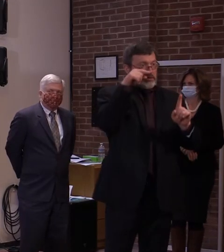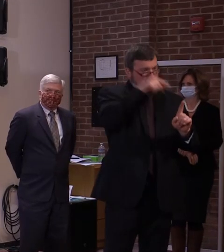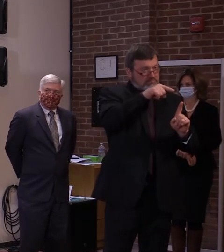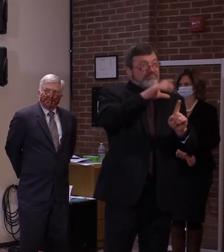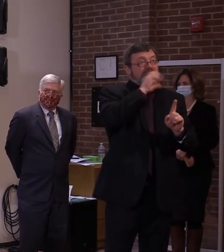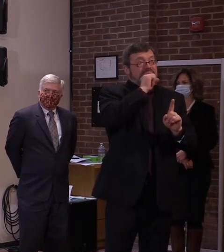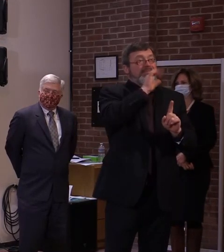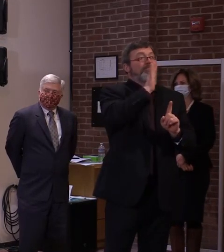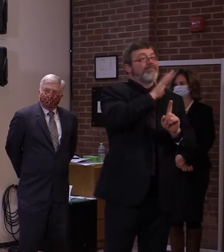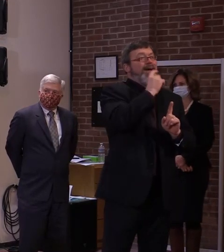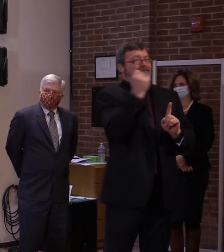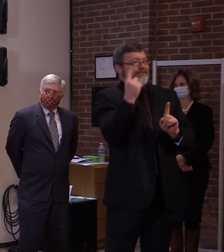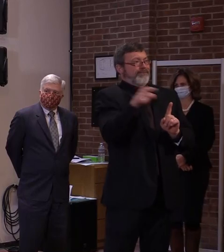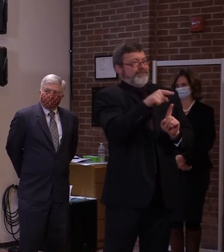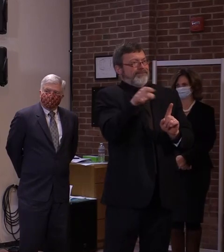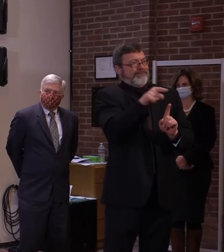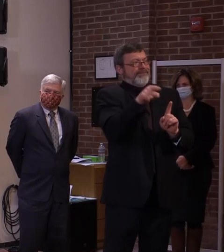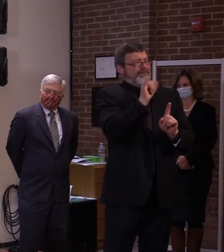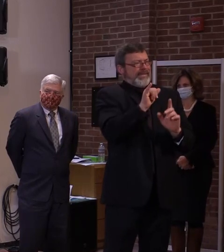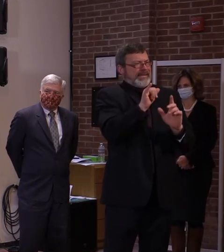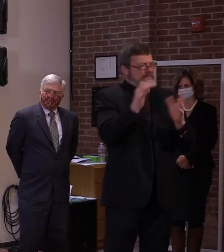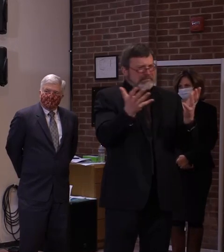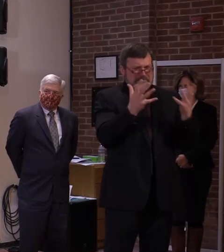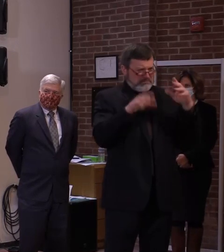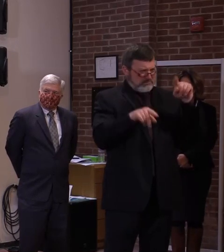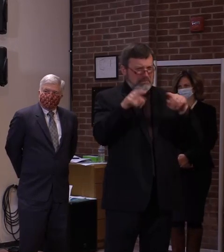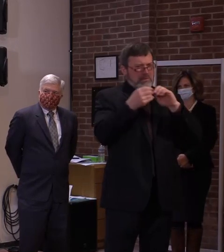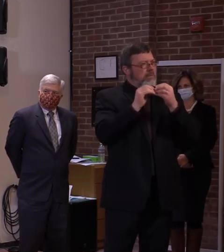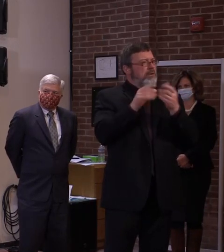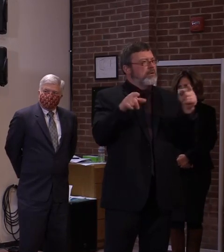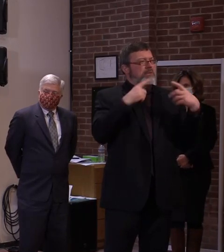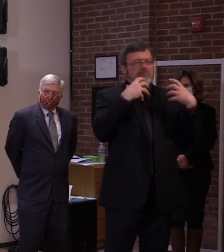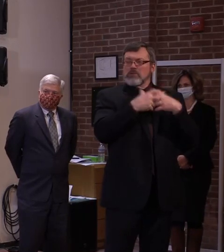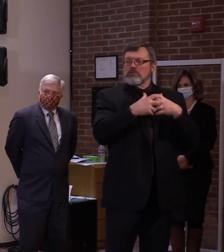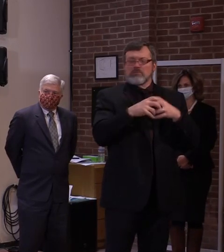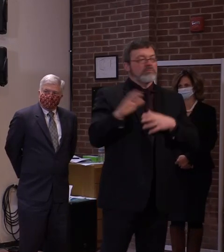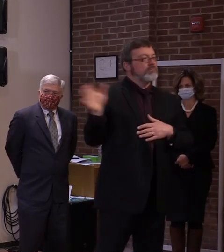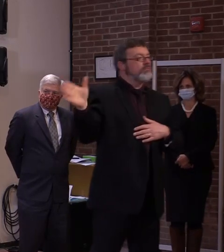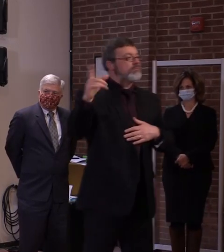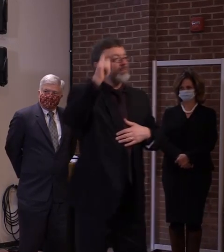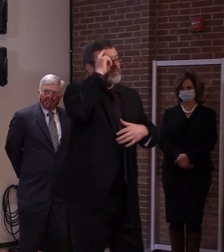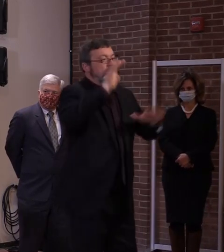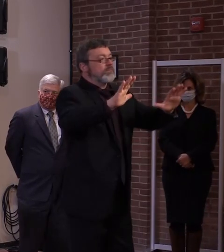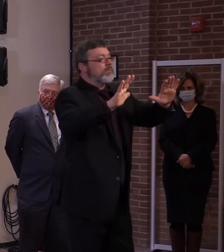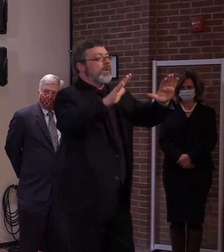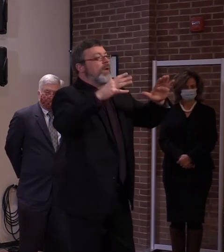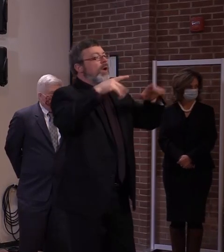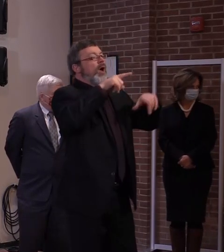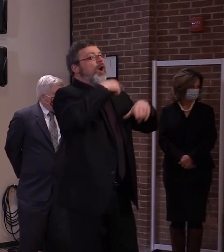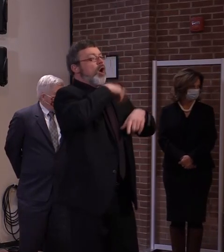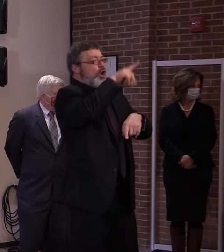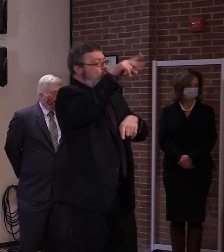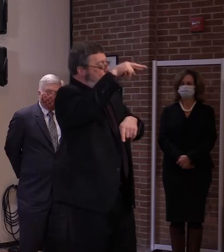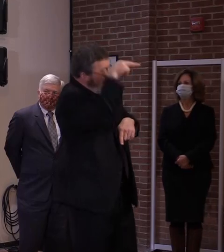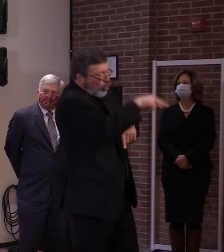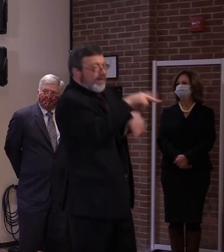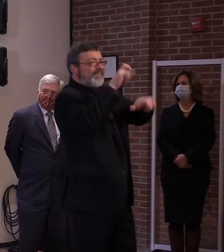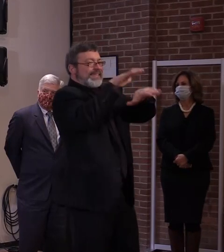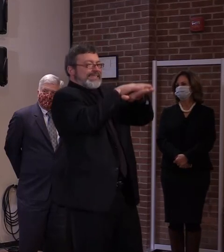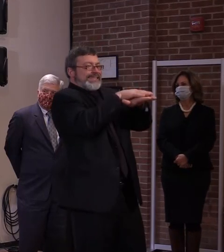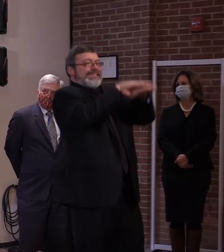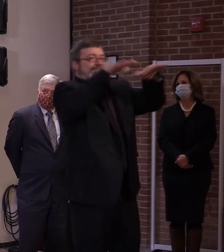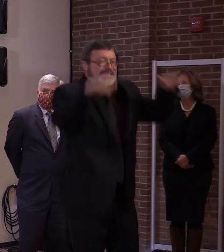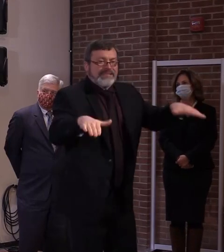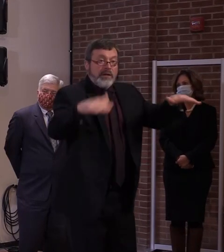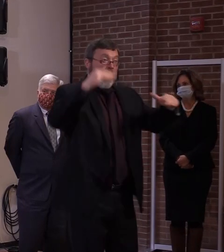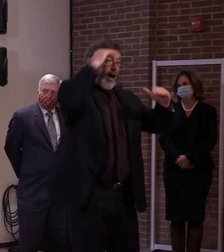that's the issue. This is the adult population, right? So you're taking from 5 up, correct, on that?